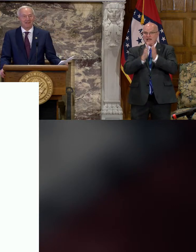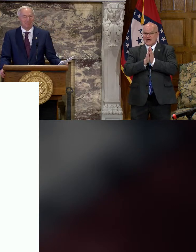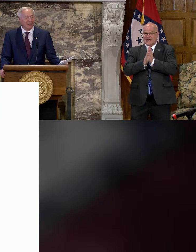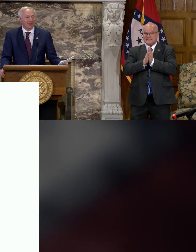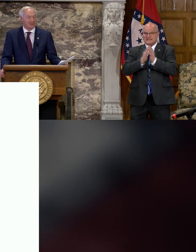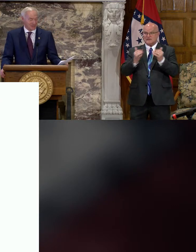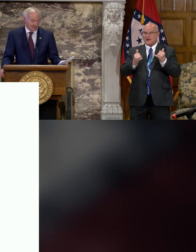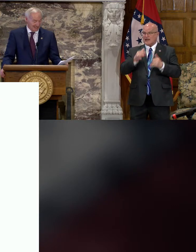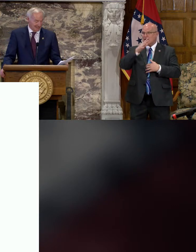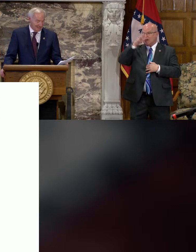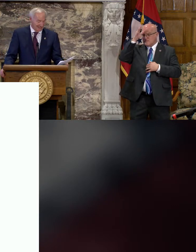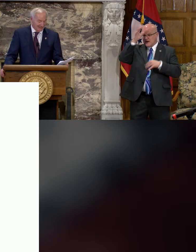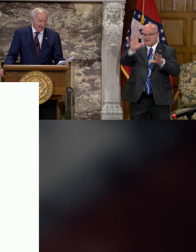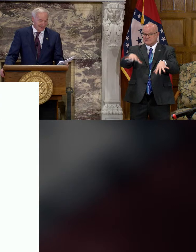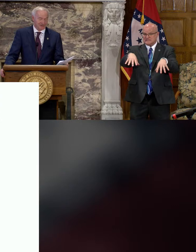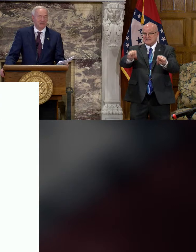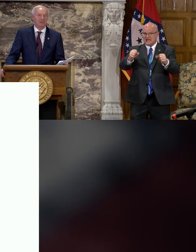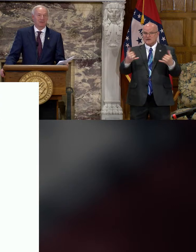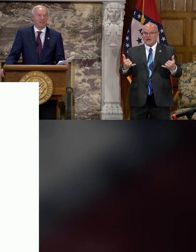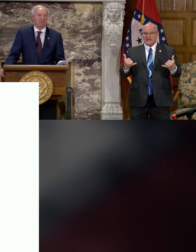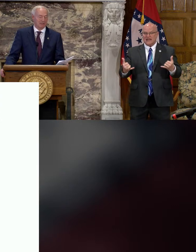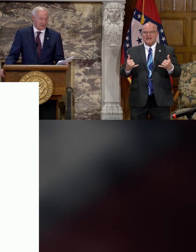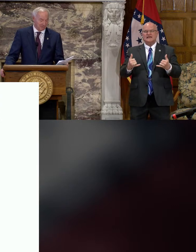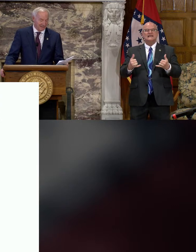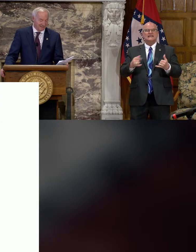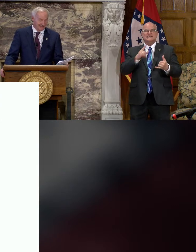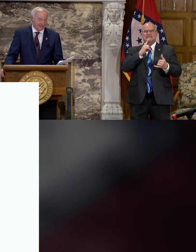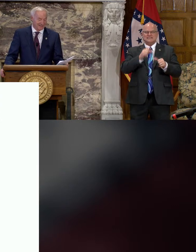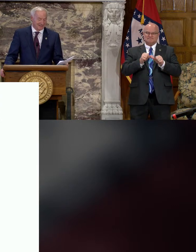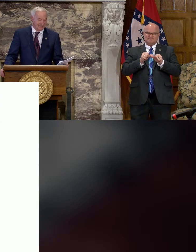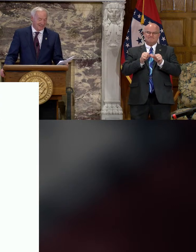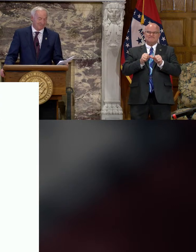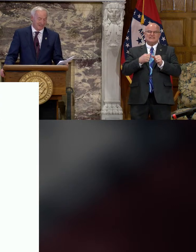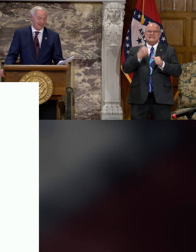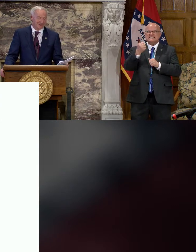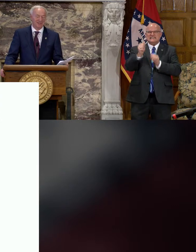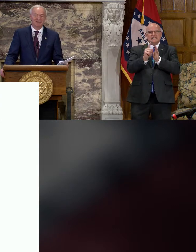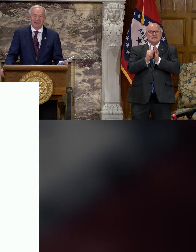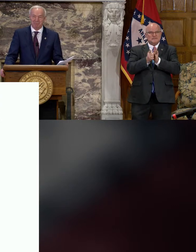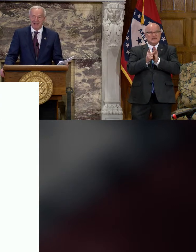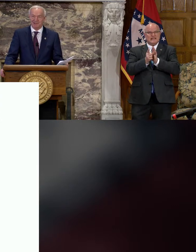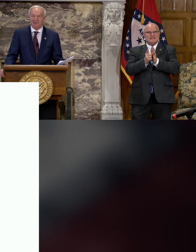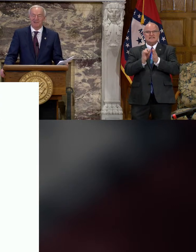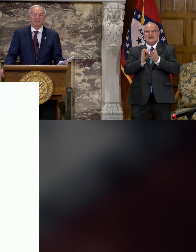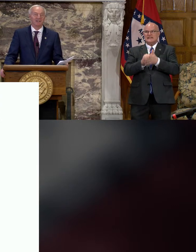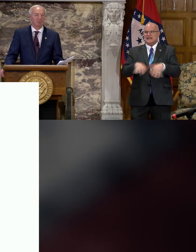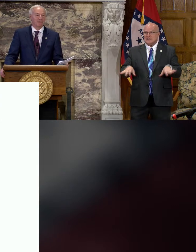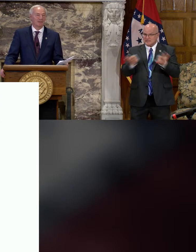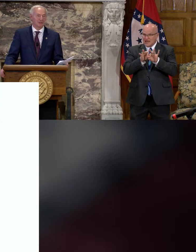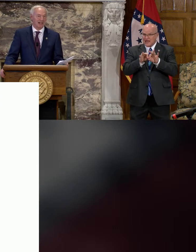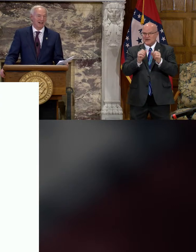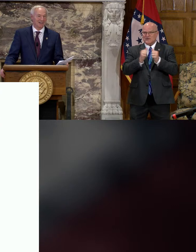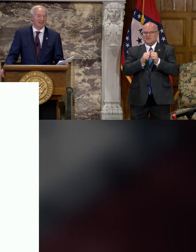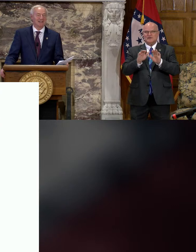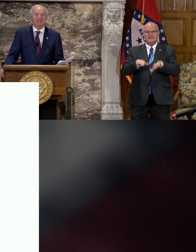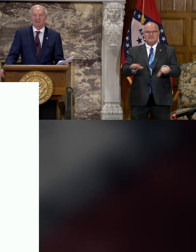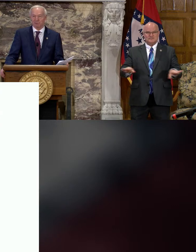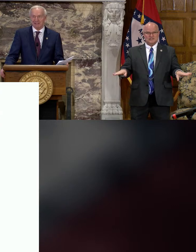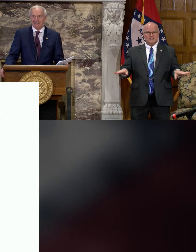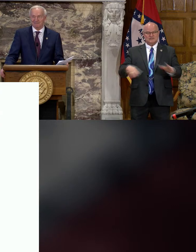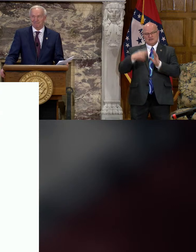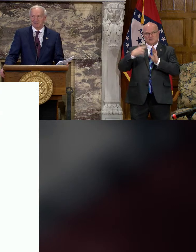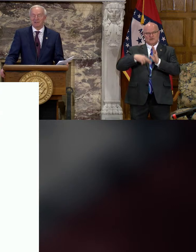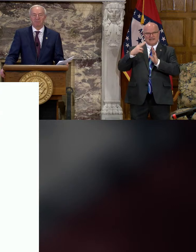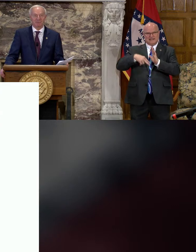asking parents to take is to simply spend 10 minutes that matter with their child